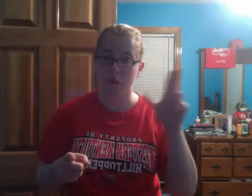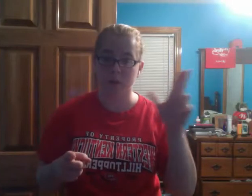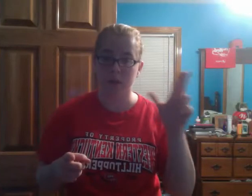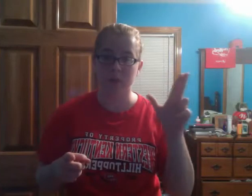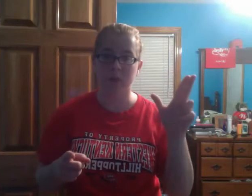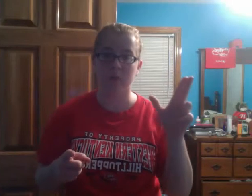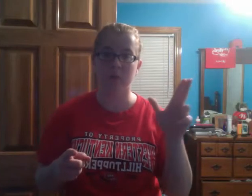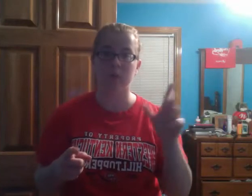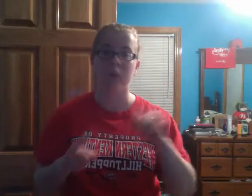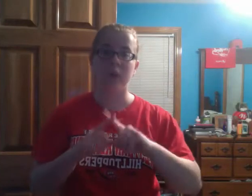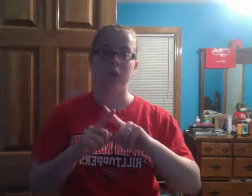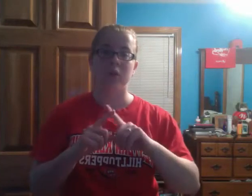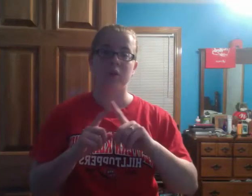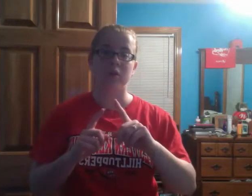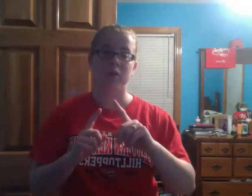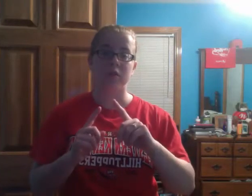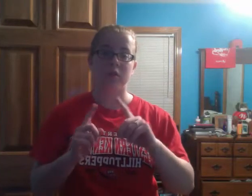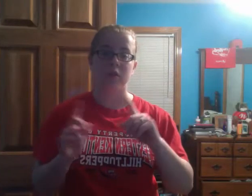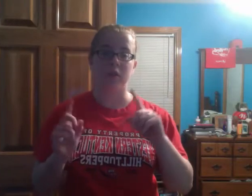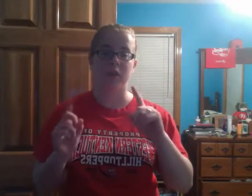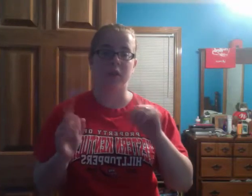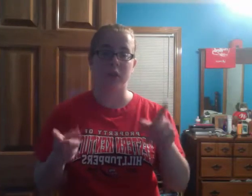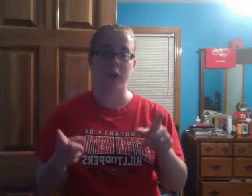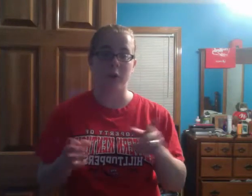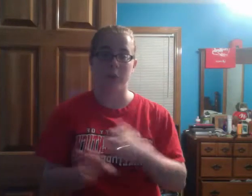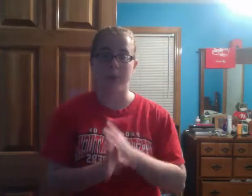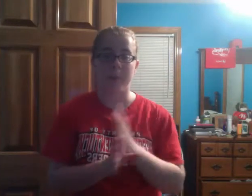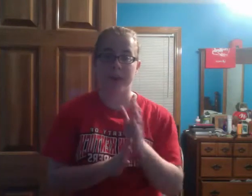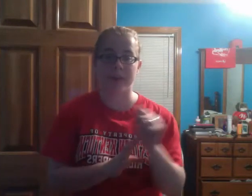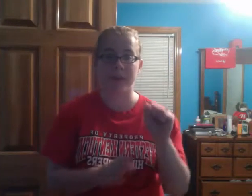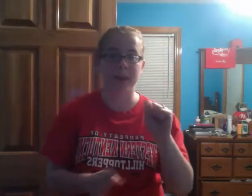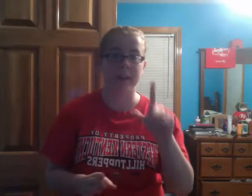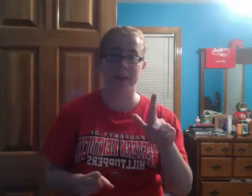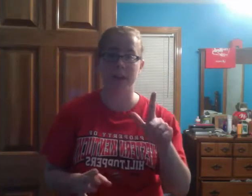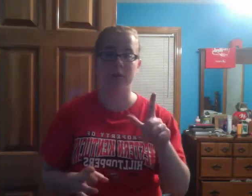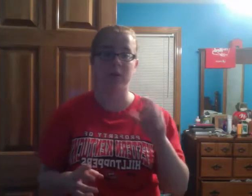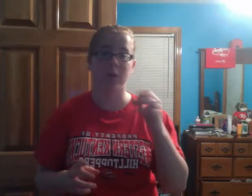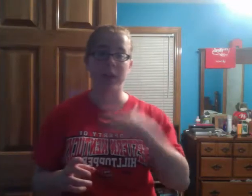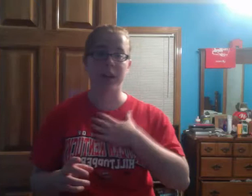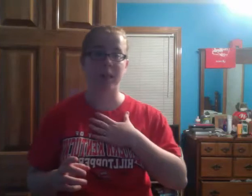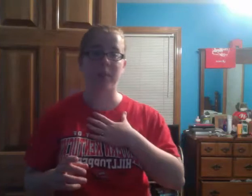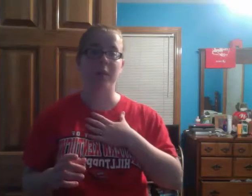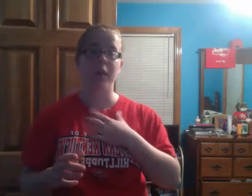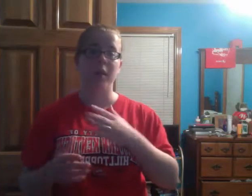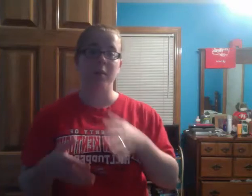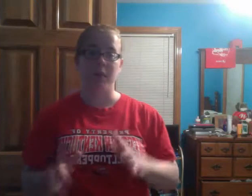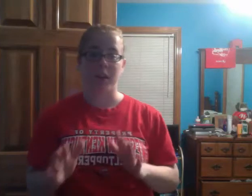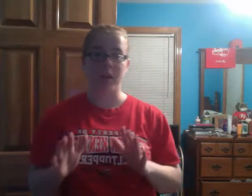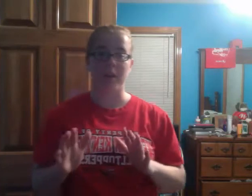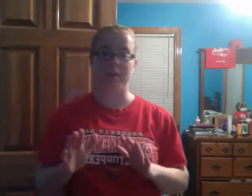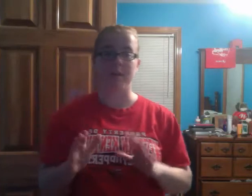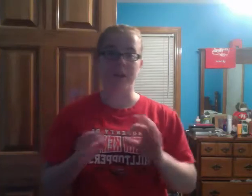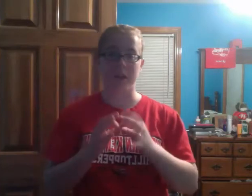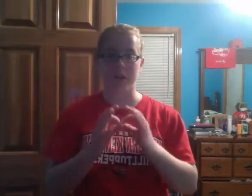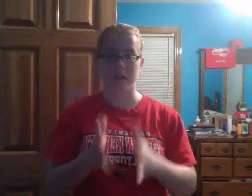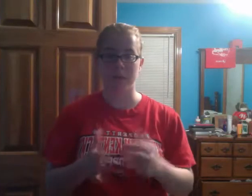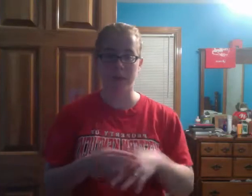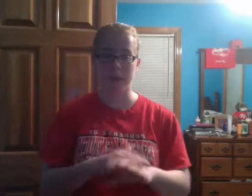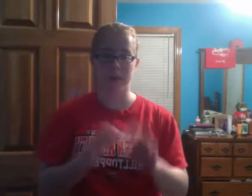University of Louisville, to go major in ASL so I can become an interpreter in the